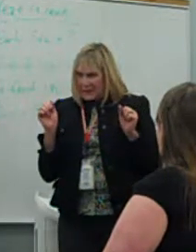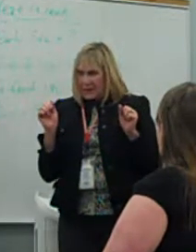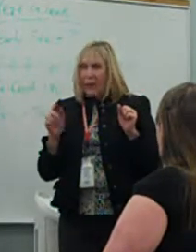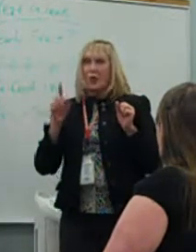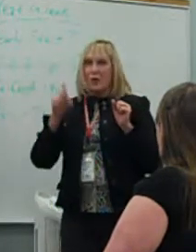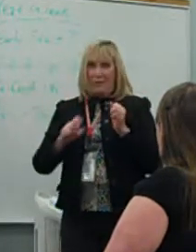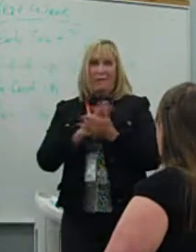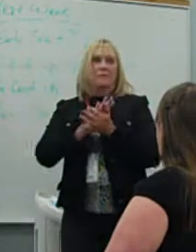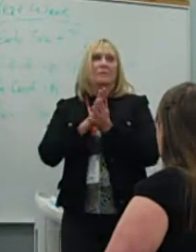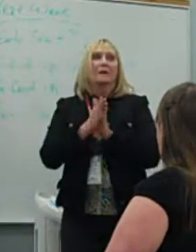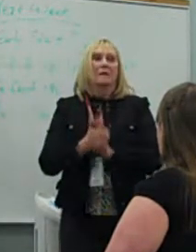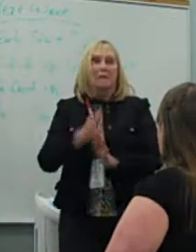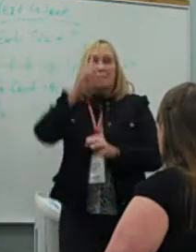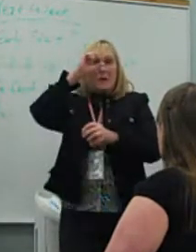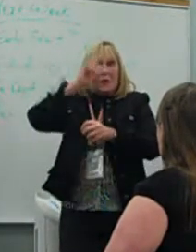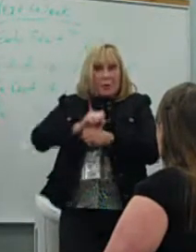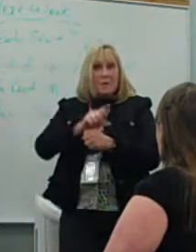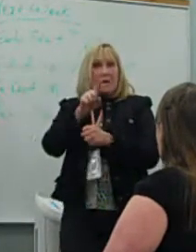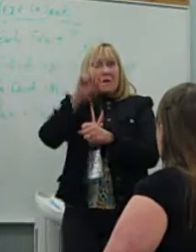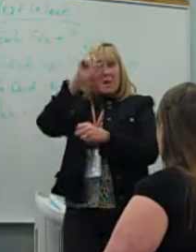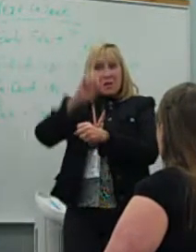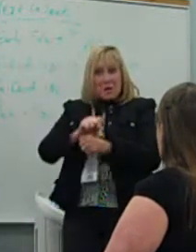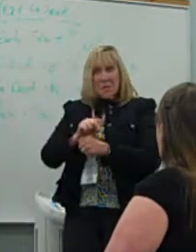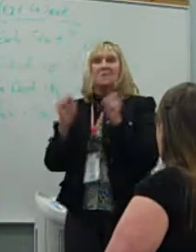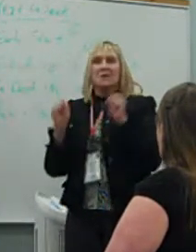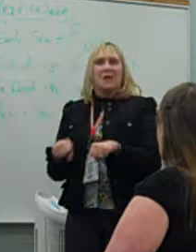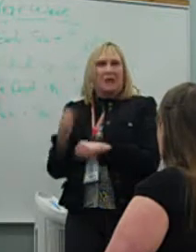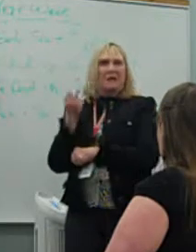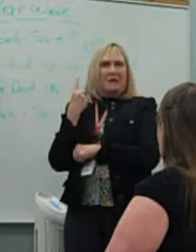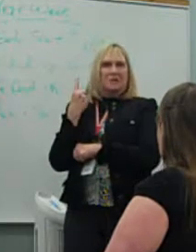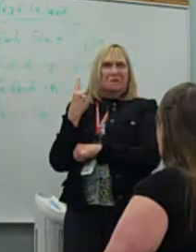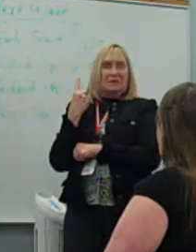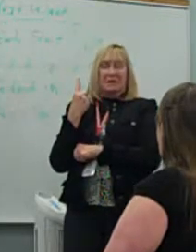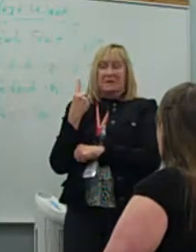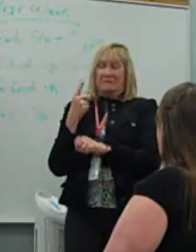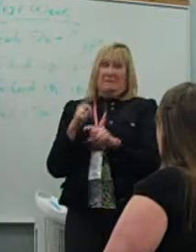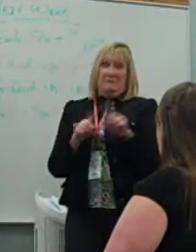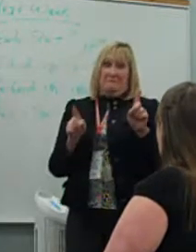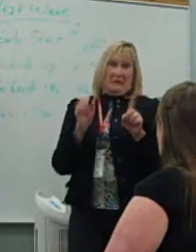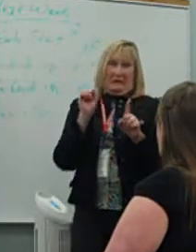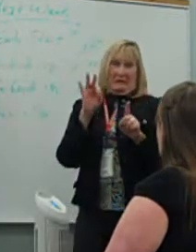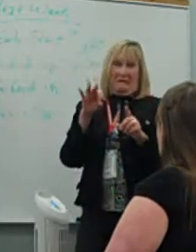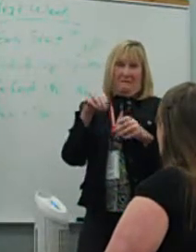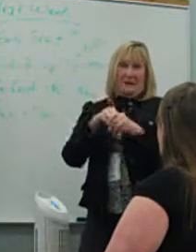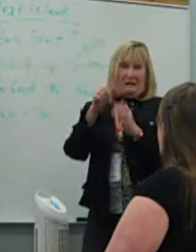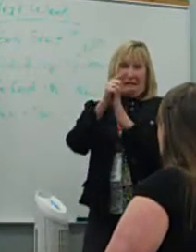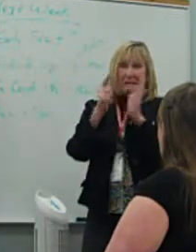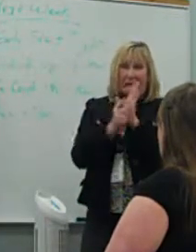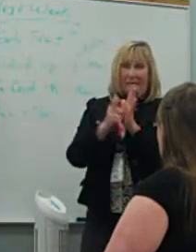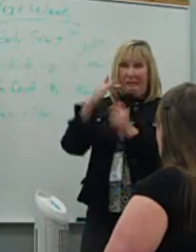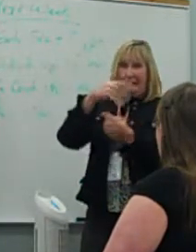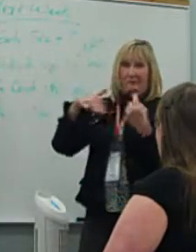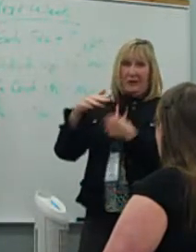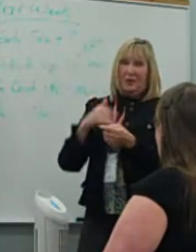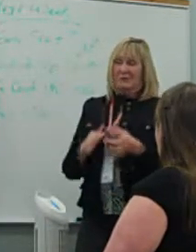but it was really tough to understand. I mean, if you were used to signing, you could get it, but if it was, in